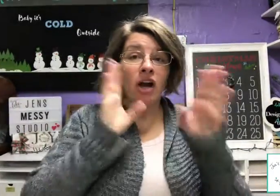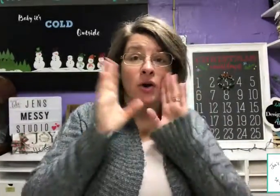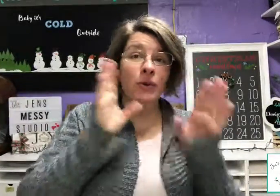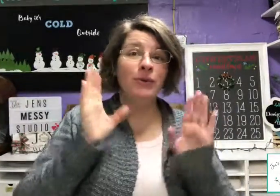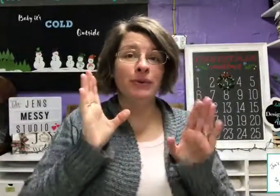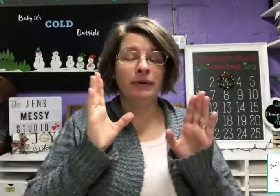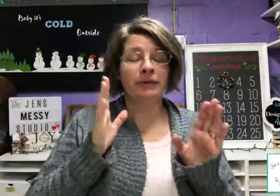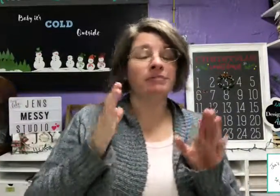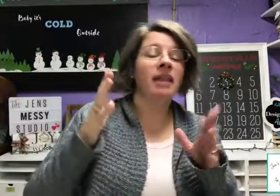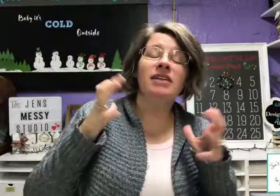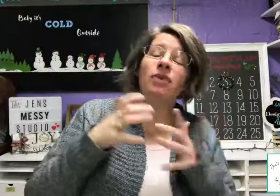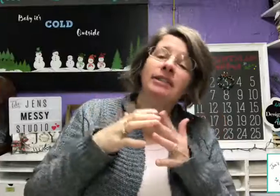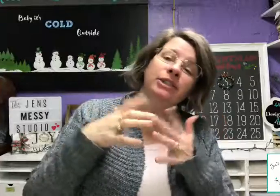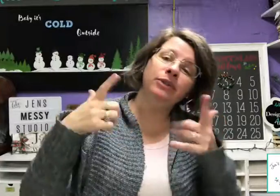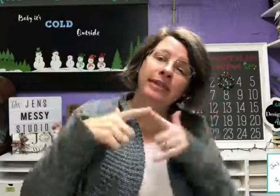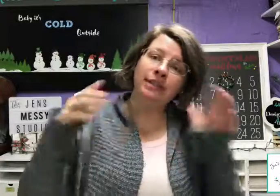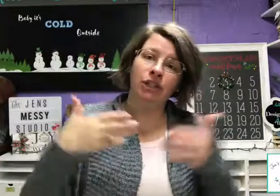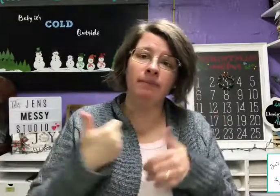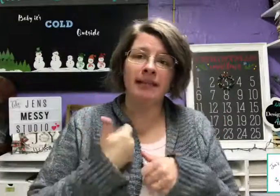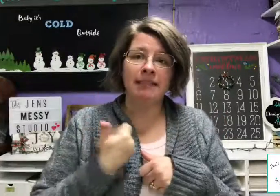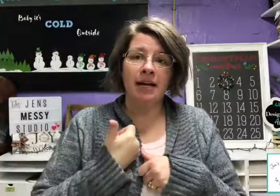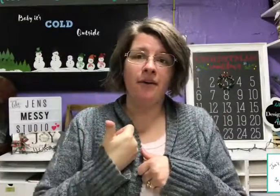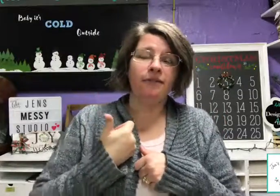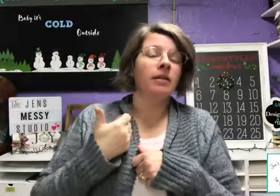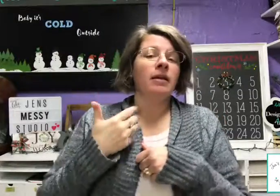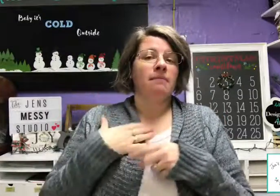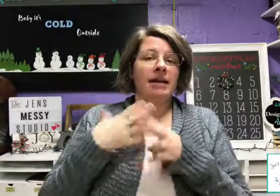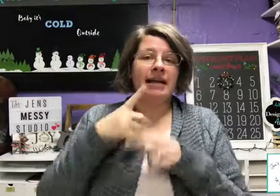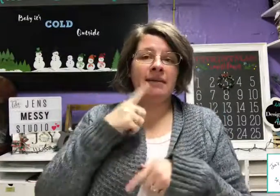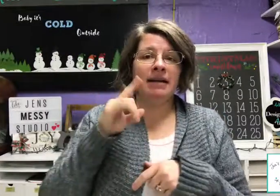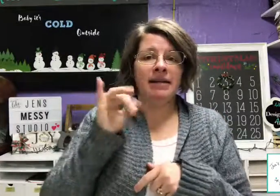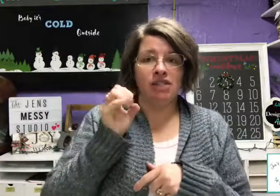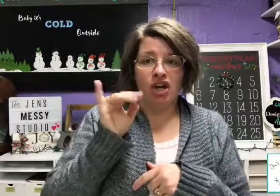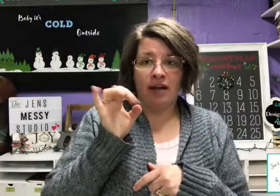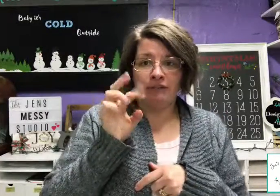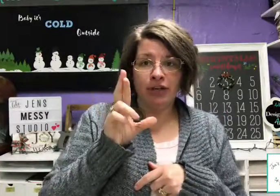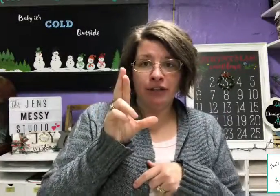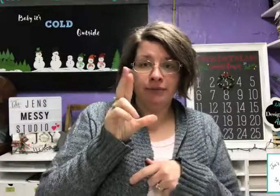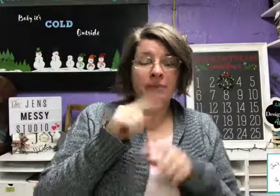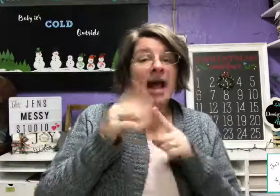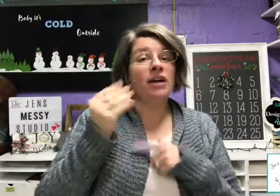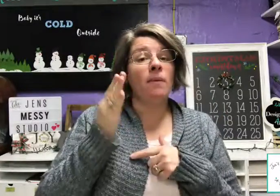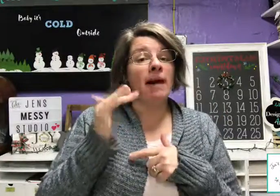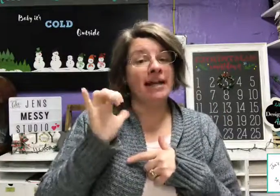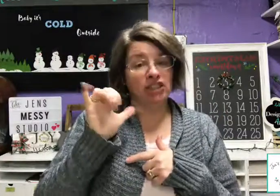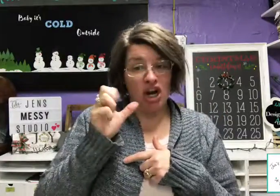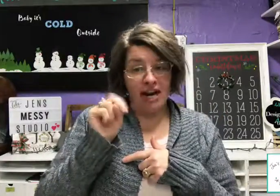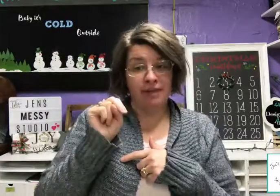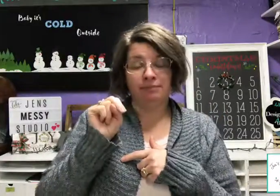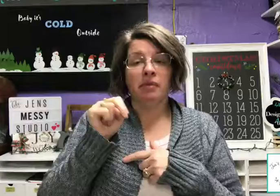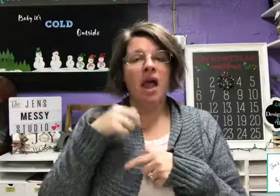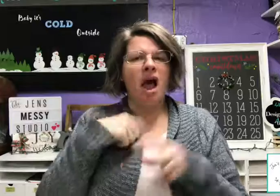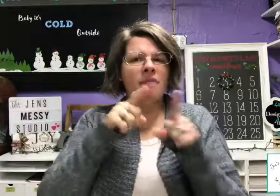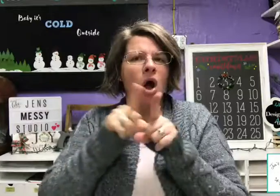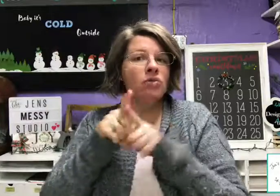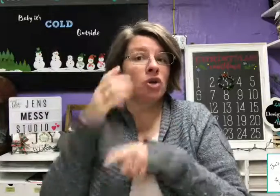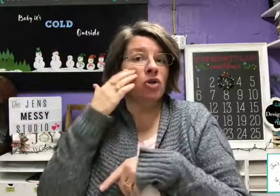Hello, I'd like to introduce myself. My name is Jenifer, but I go by tree. I'm also